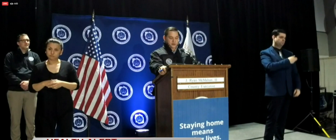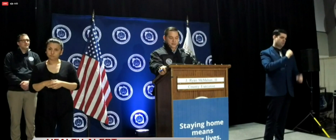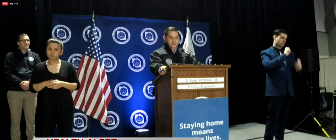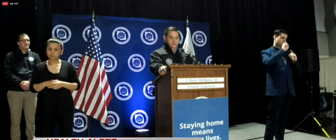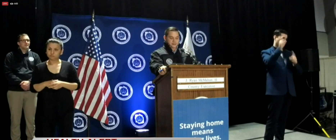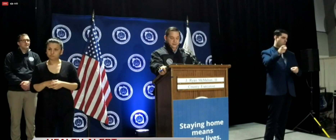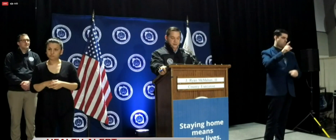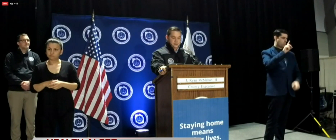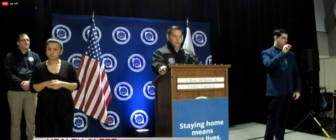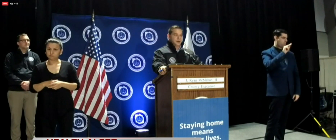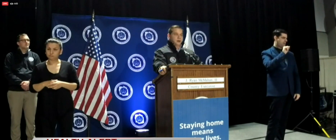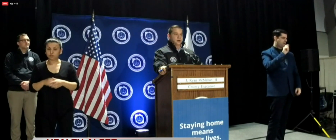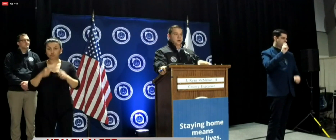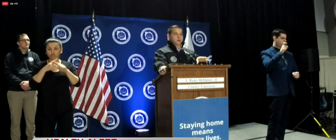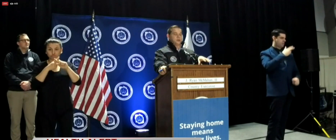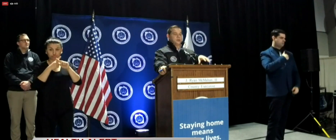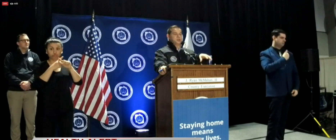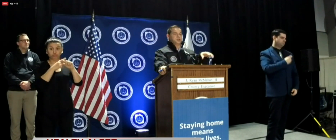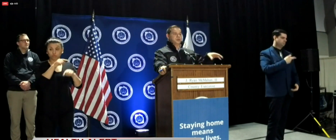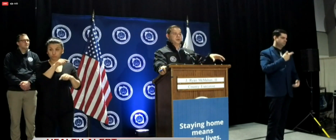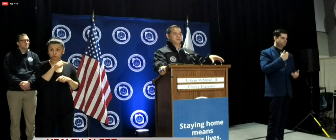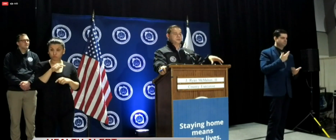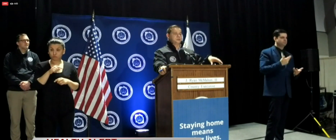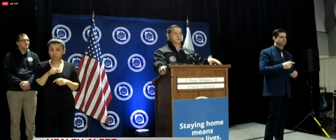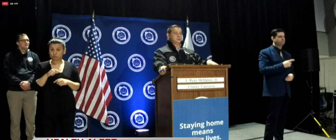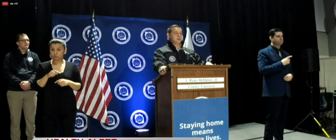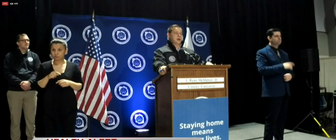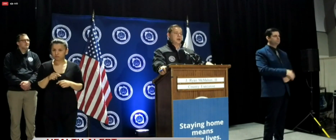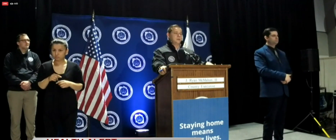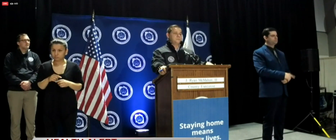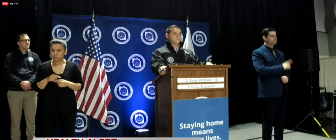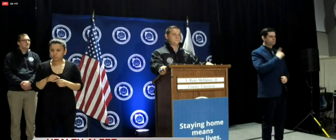of Latter-day Saints. Earlier this year,